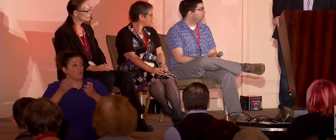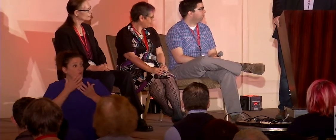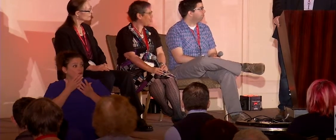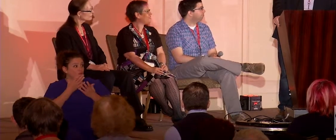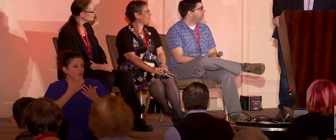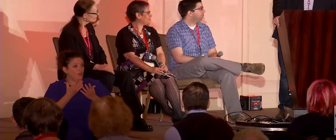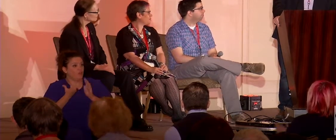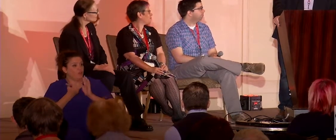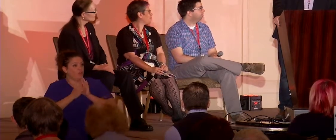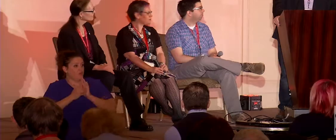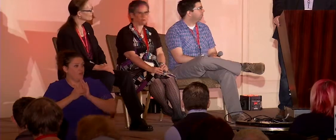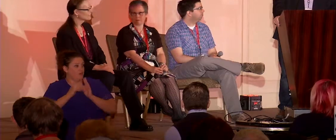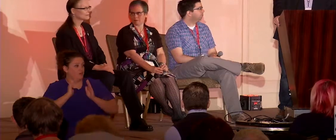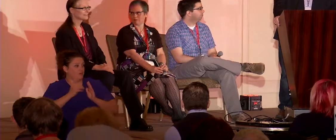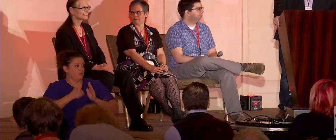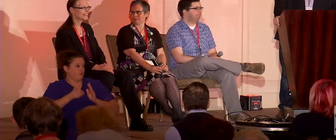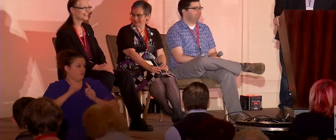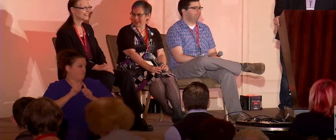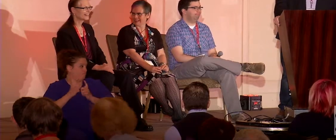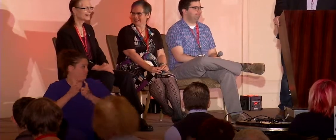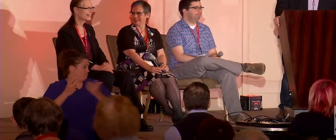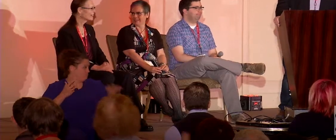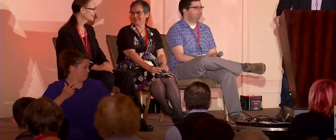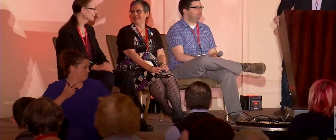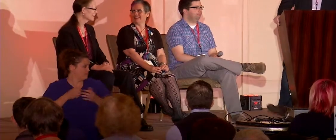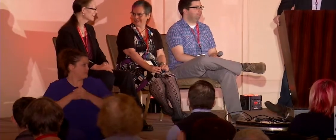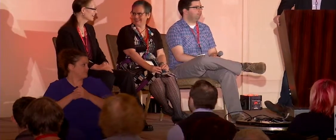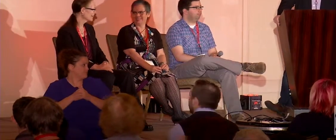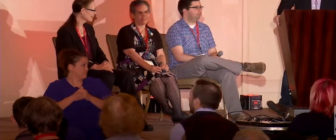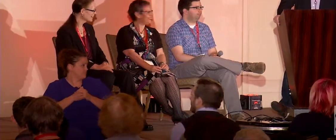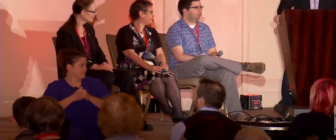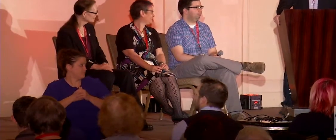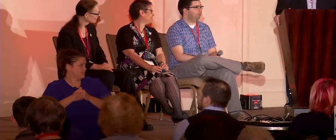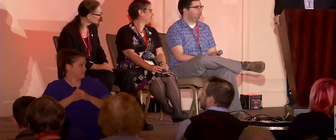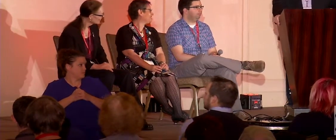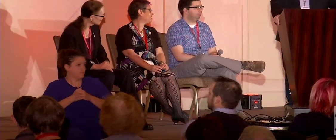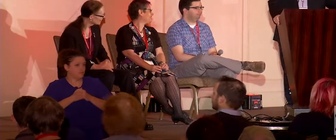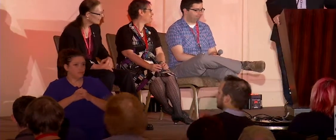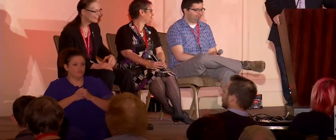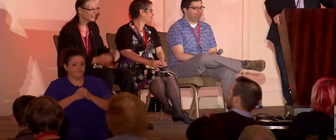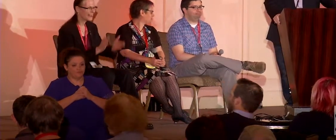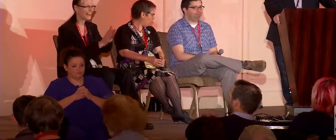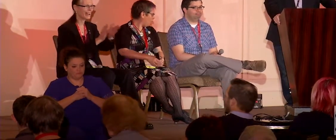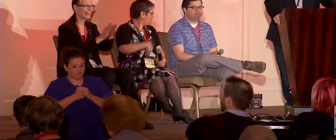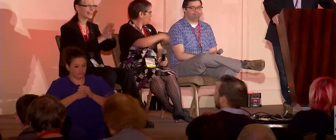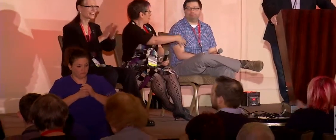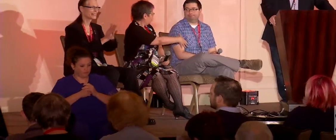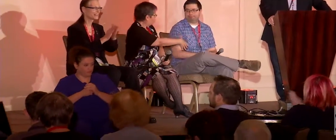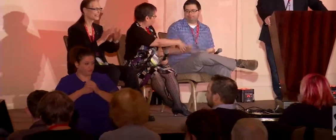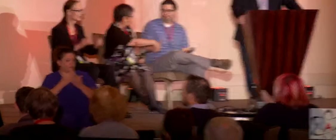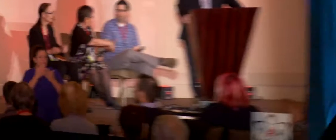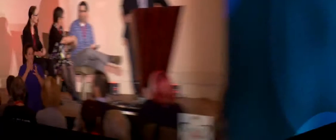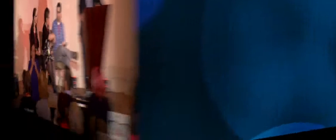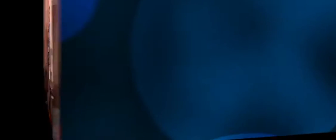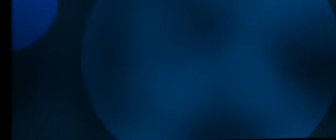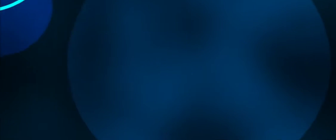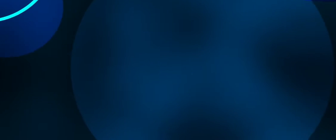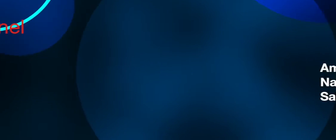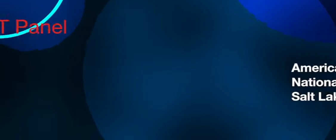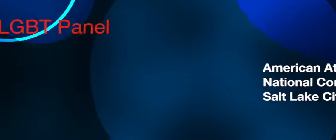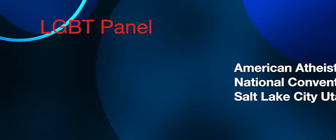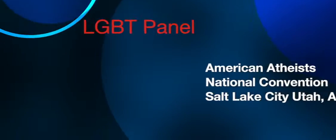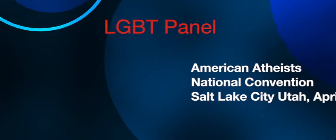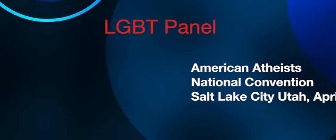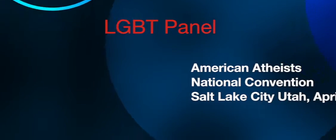thank you once again to our panelists, Marsha Botzer, Greta Christina, and Zack Ford. Thank you all for being here.